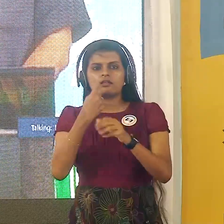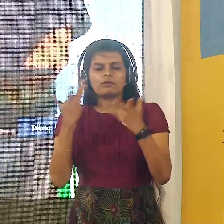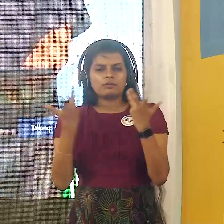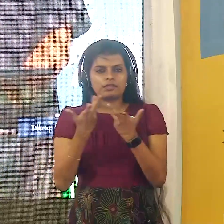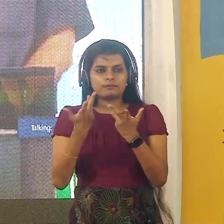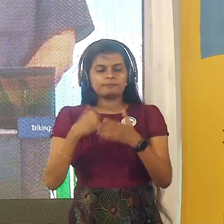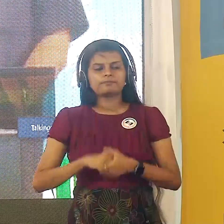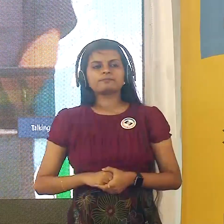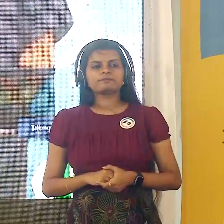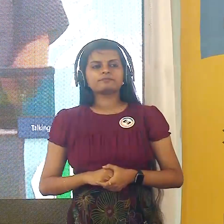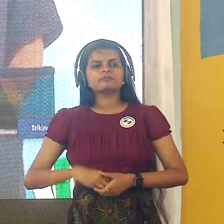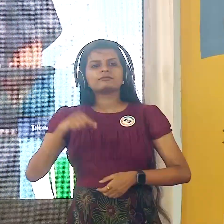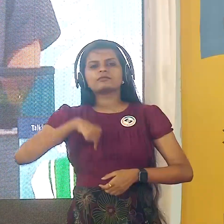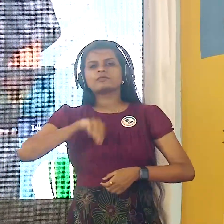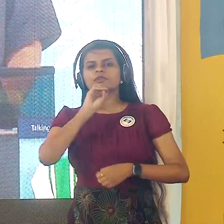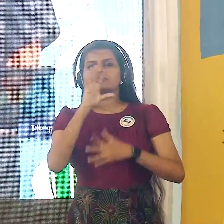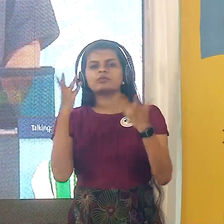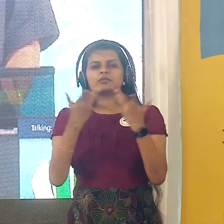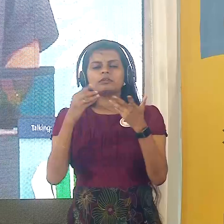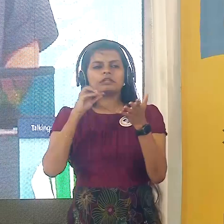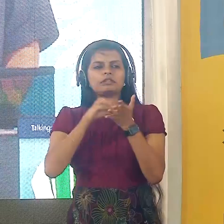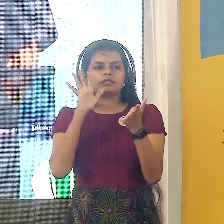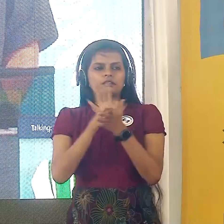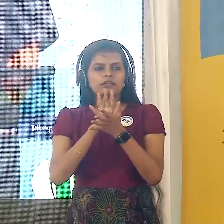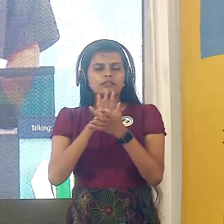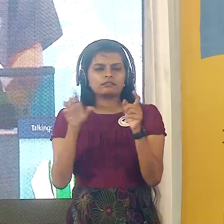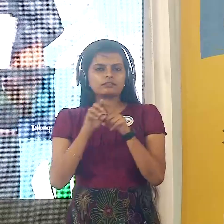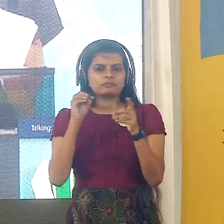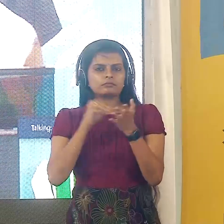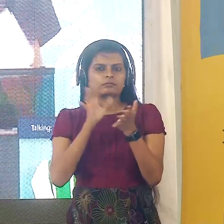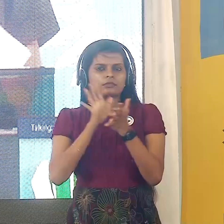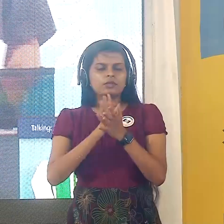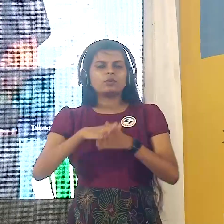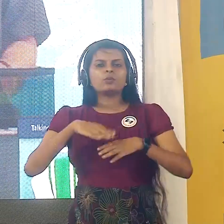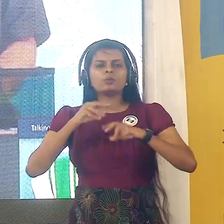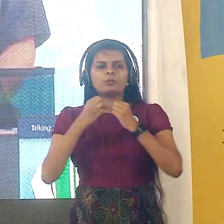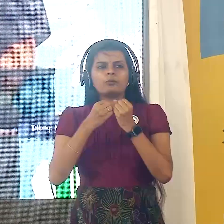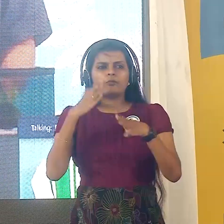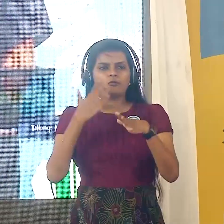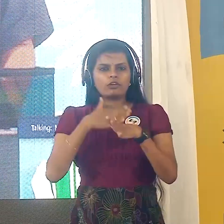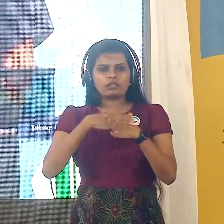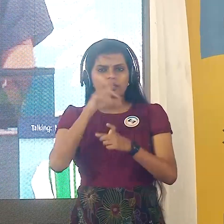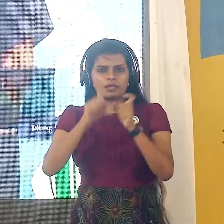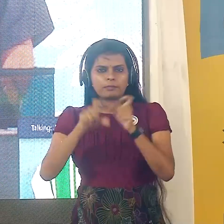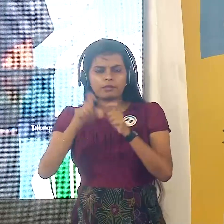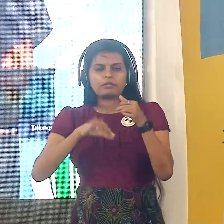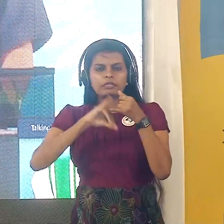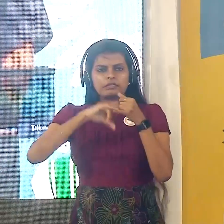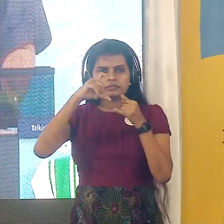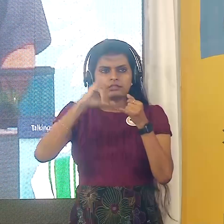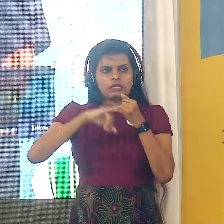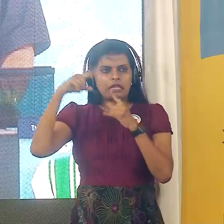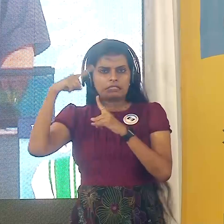aspect of this was land to the working people of the scheduled castes and